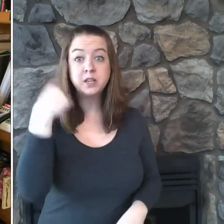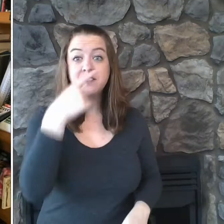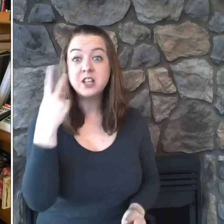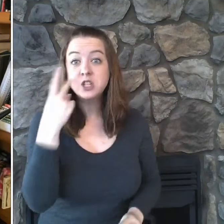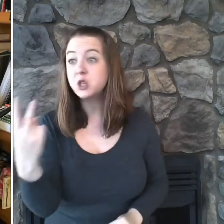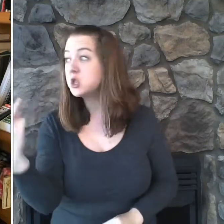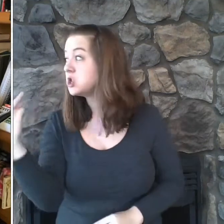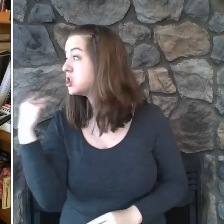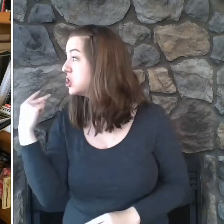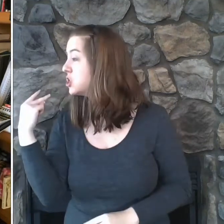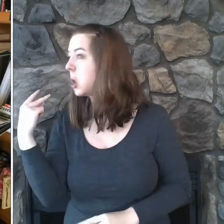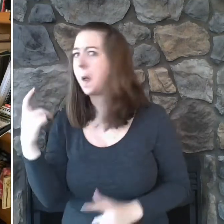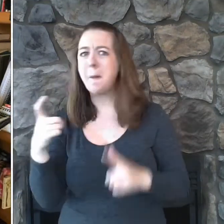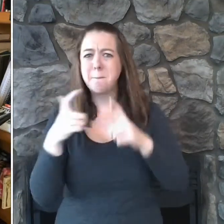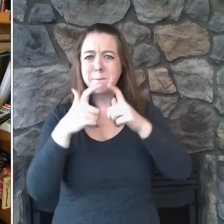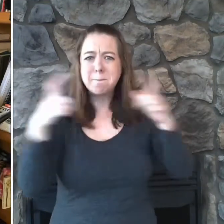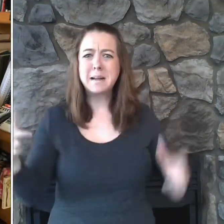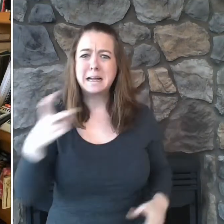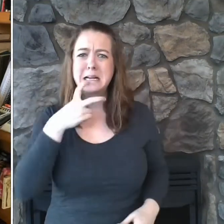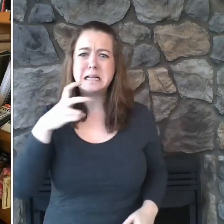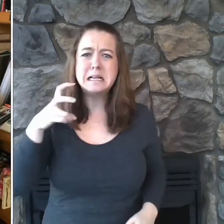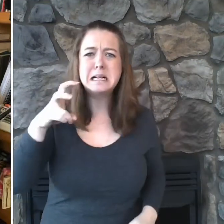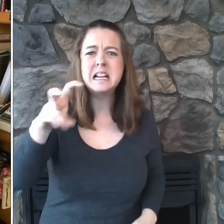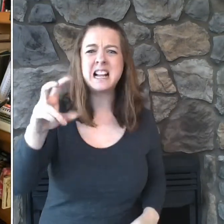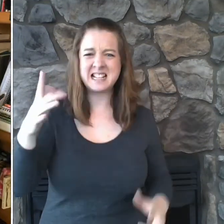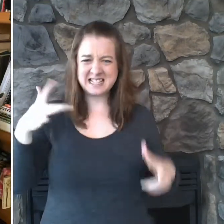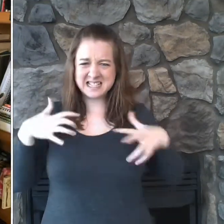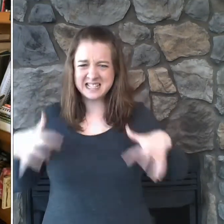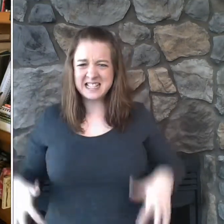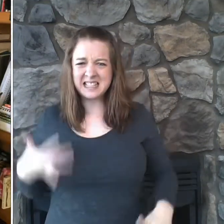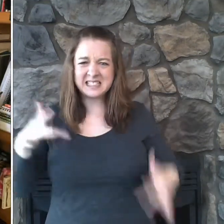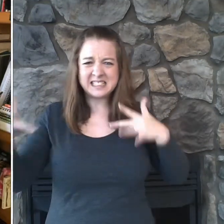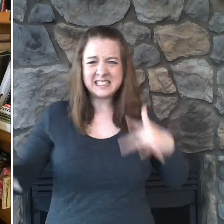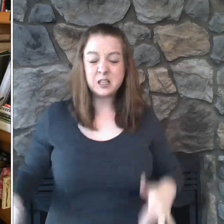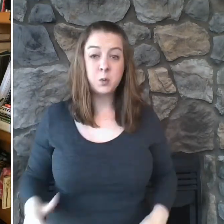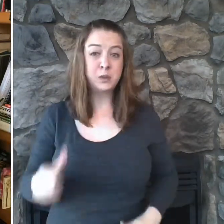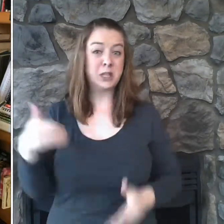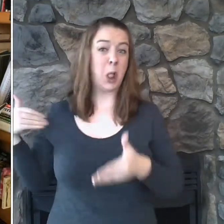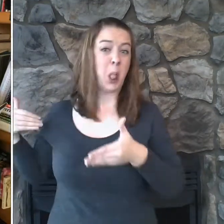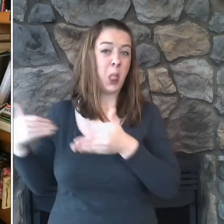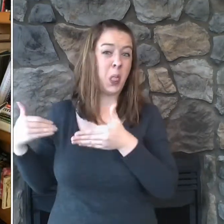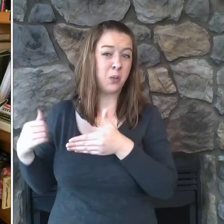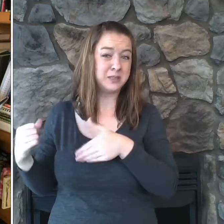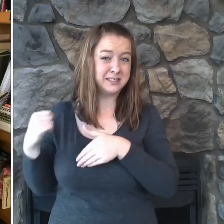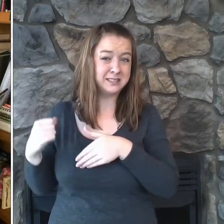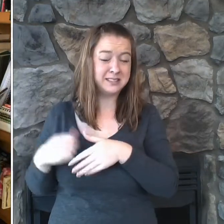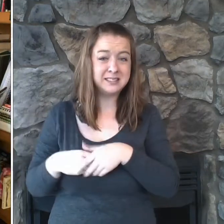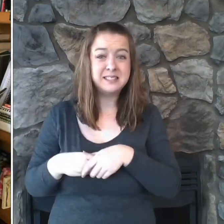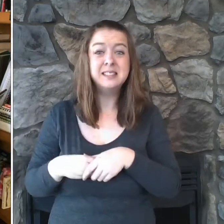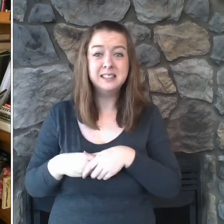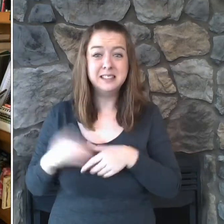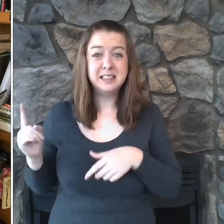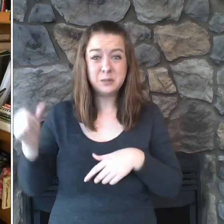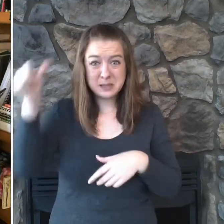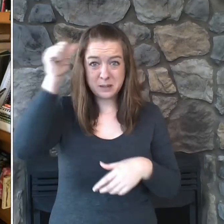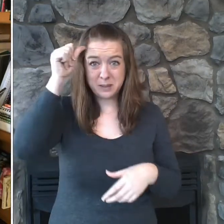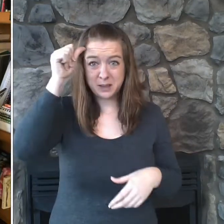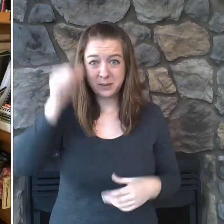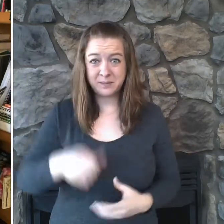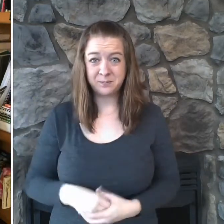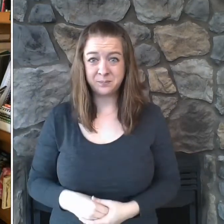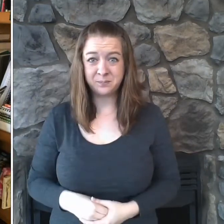looked over her shoulder. A huge serpent with glittering scales was not far behind her. It was a